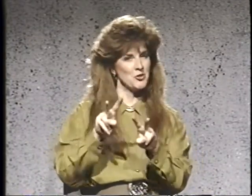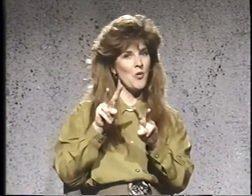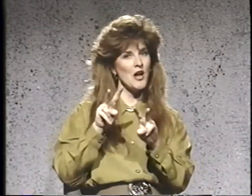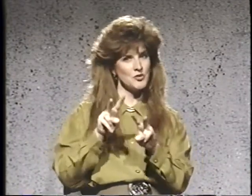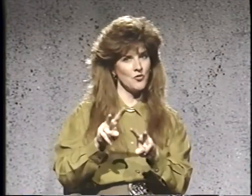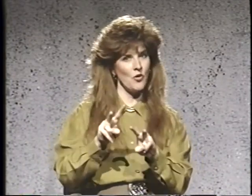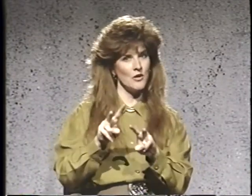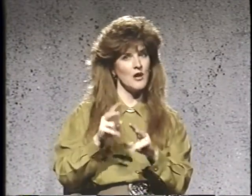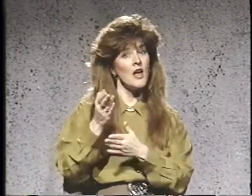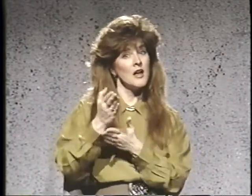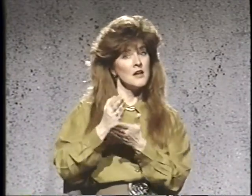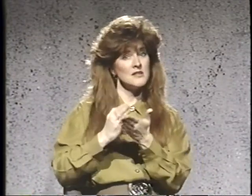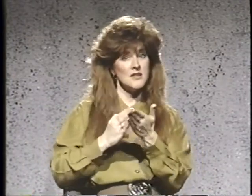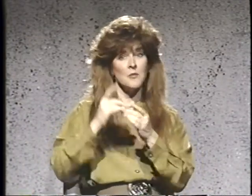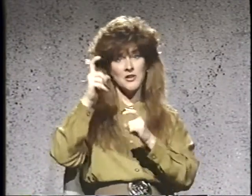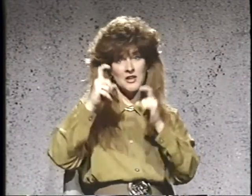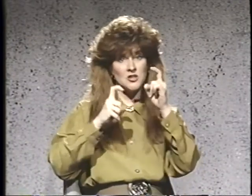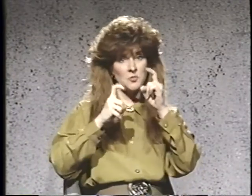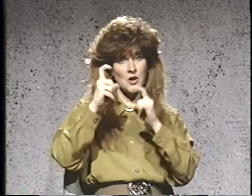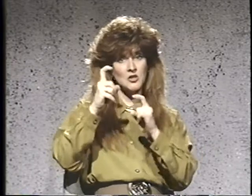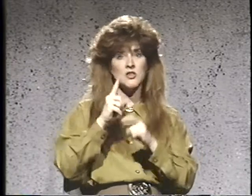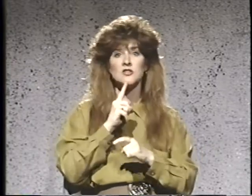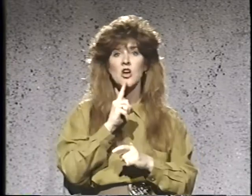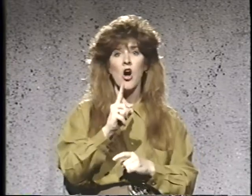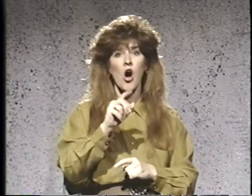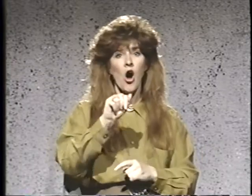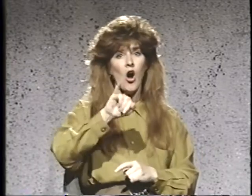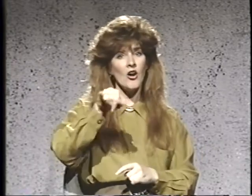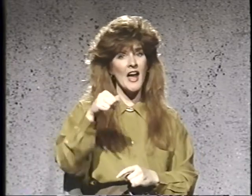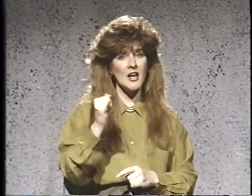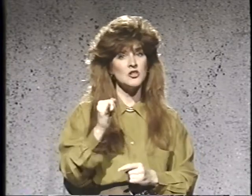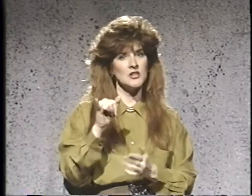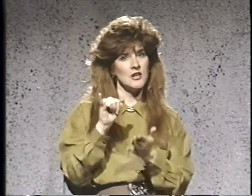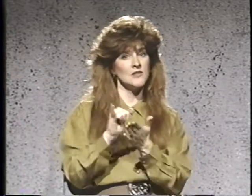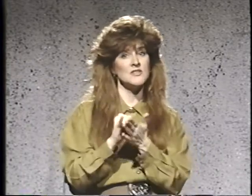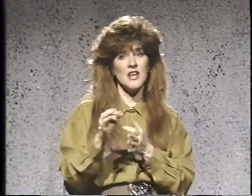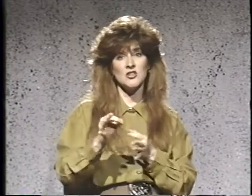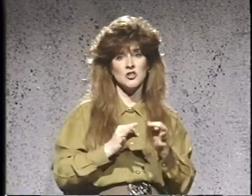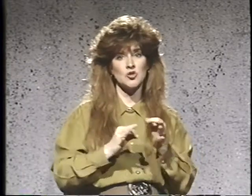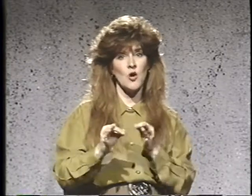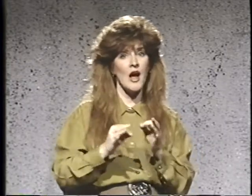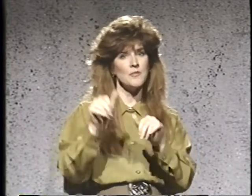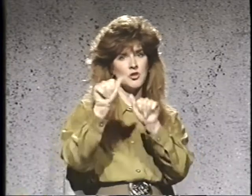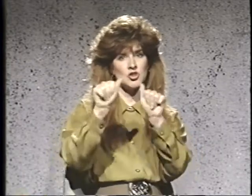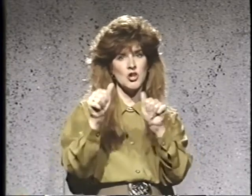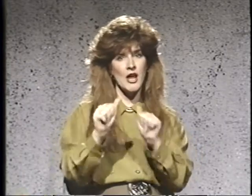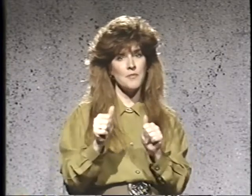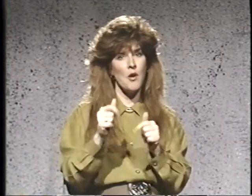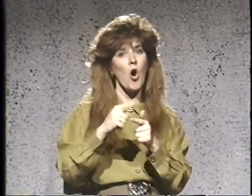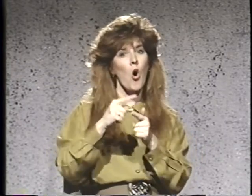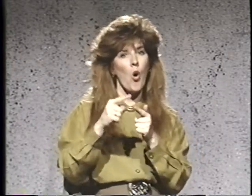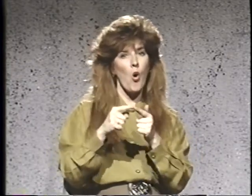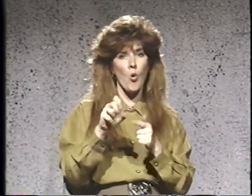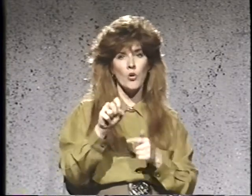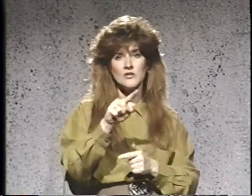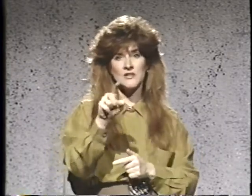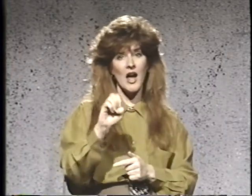watch for. Some of the expressions are adjectives that describe the shape or size